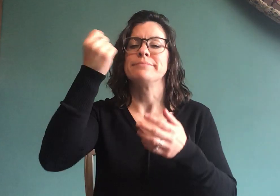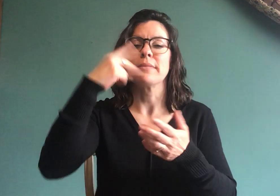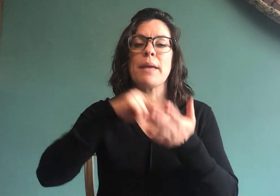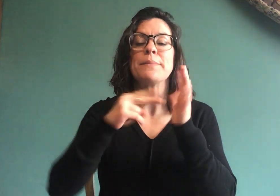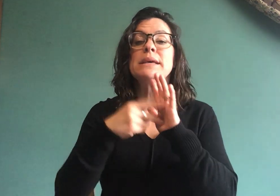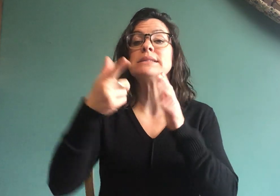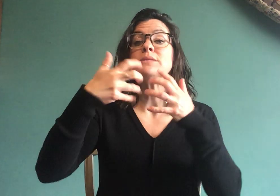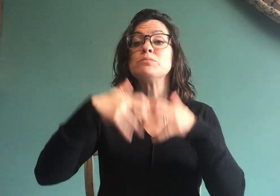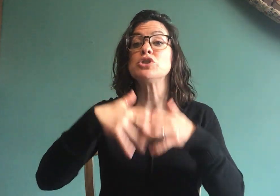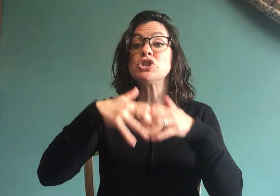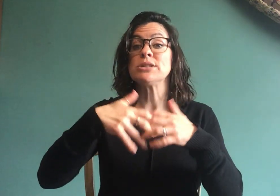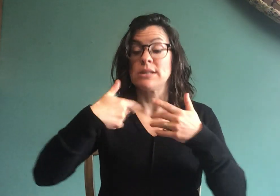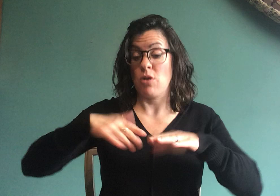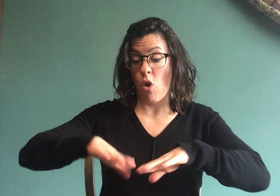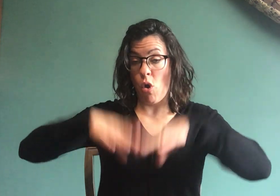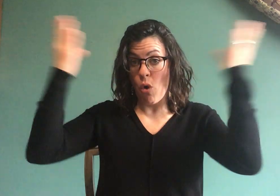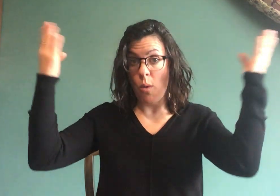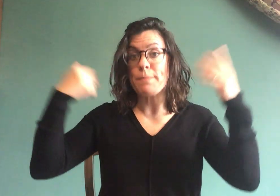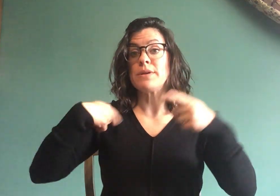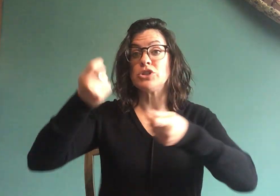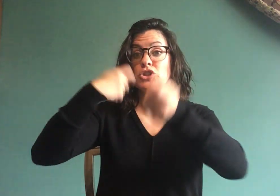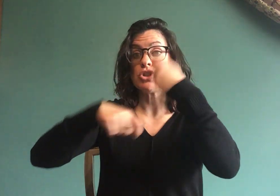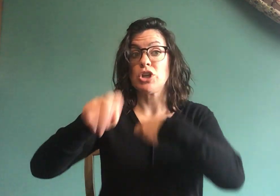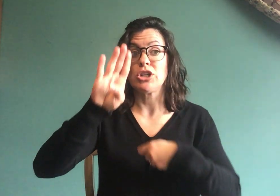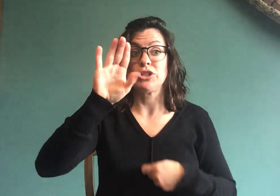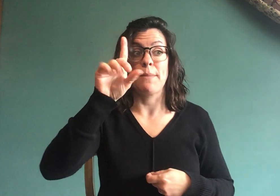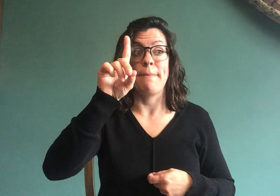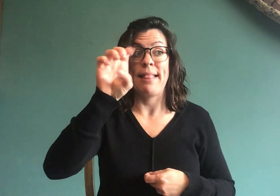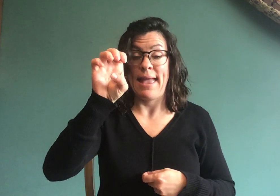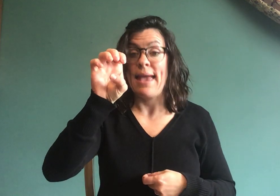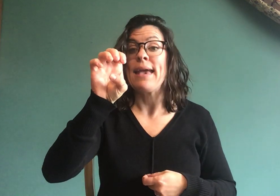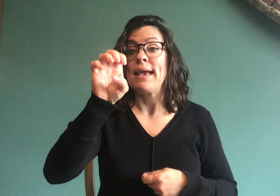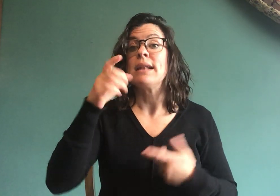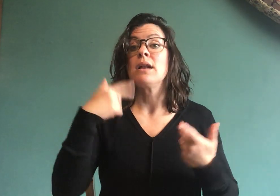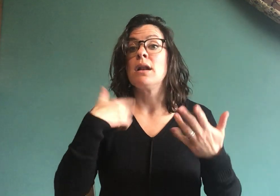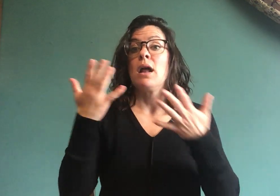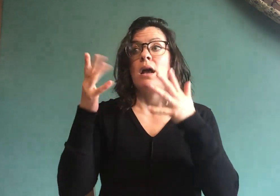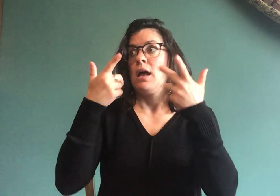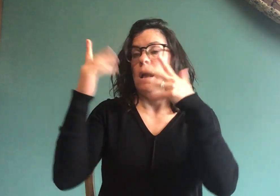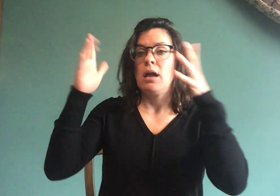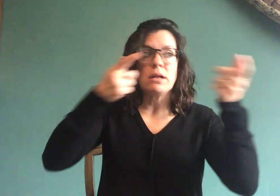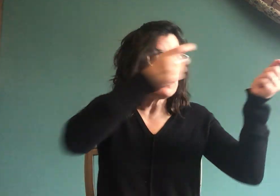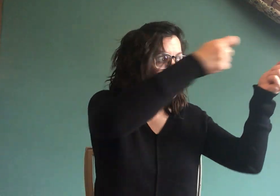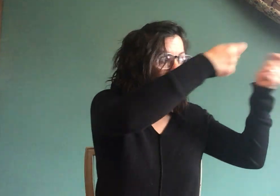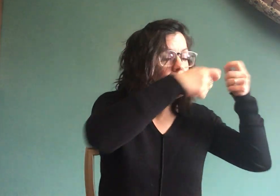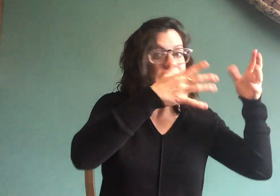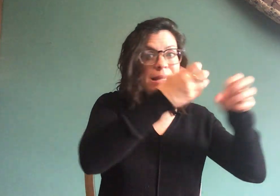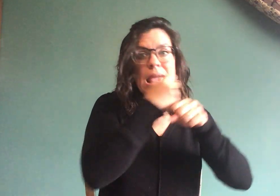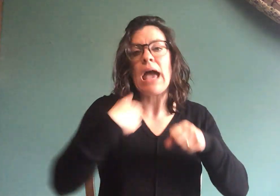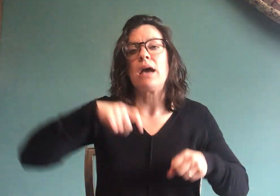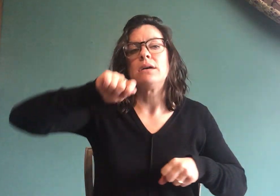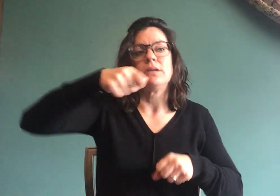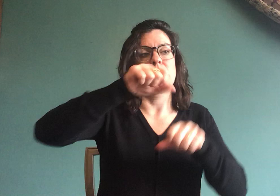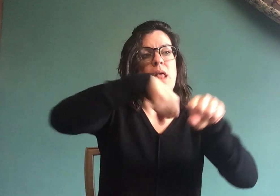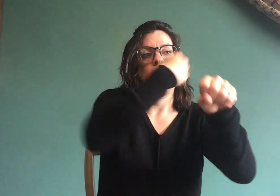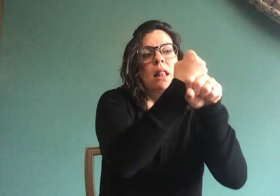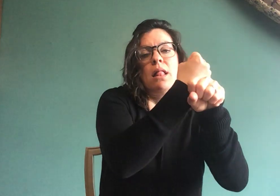Disconnect switches. What do I do to them? There you go. There's perfect. There's a good picture. There's a good picture right